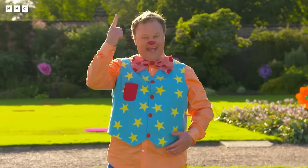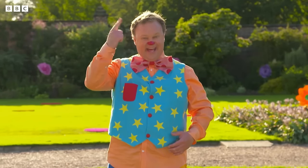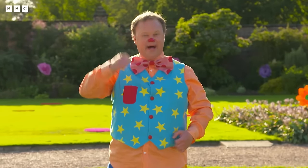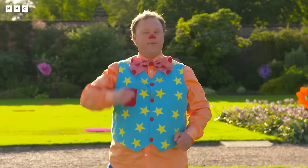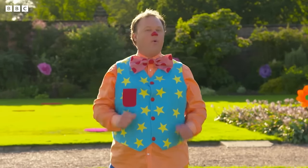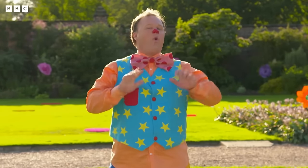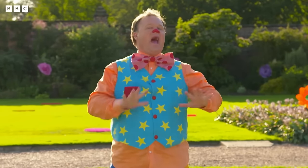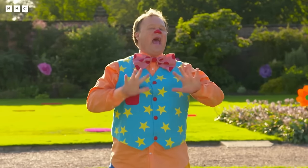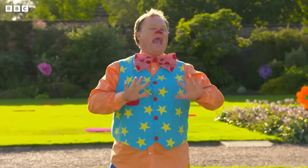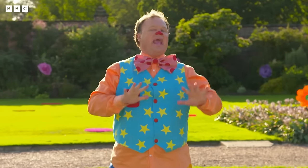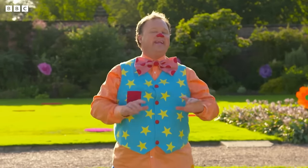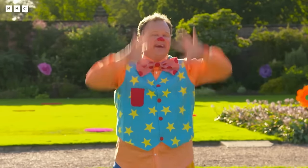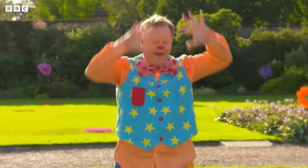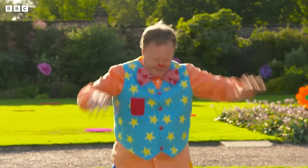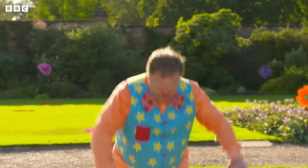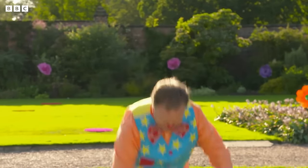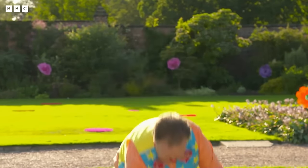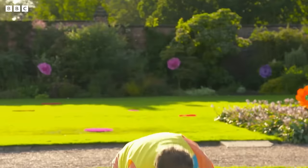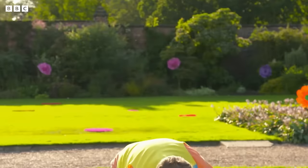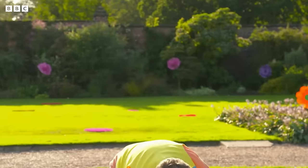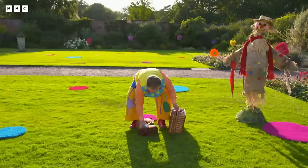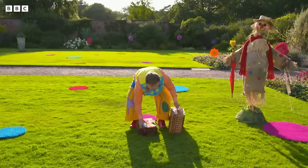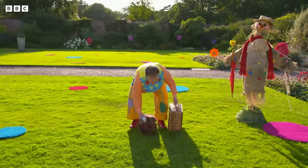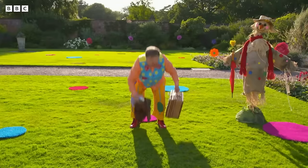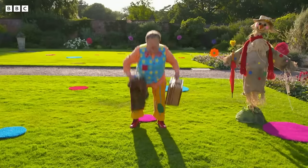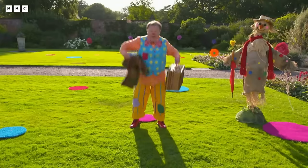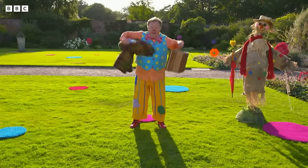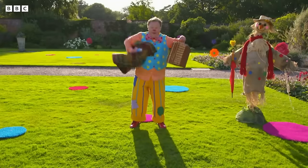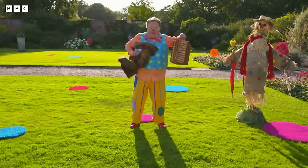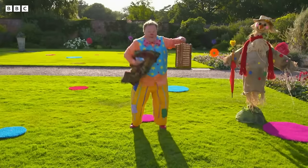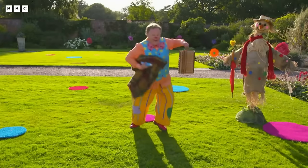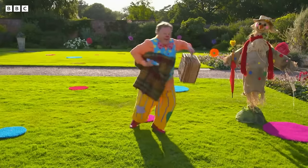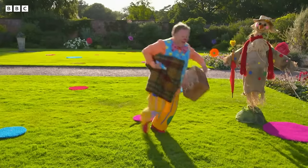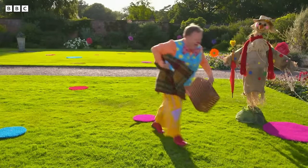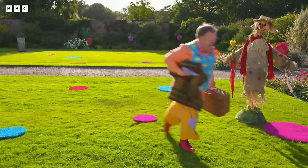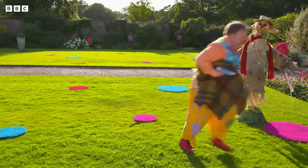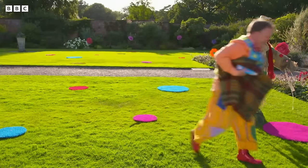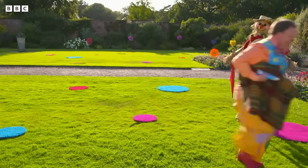idea! Wait! Da-da-da-da! Woohoo!